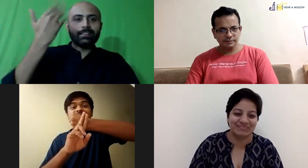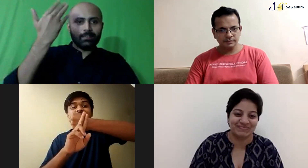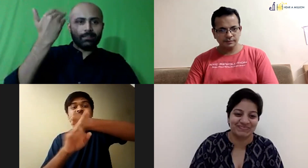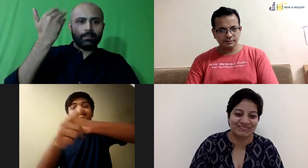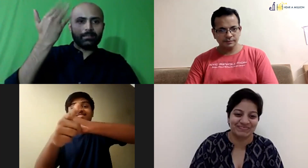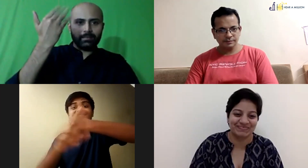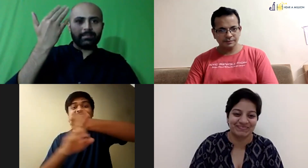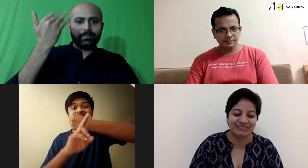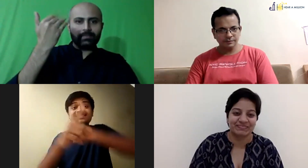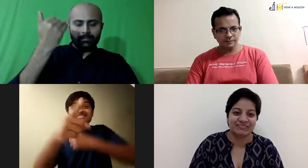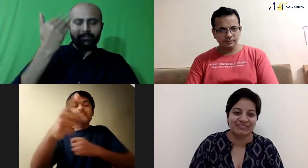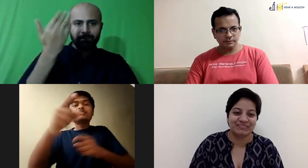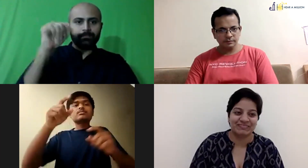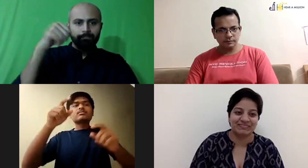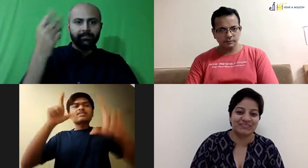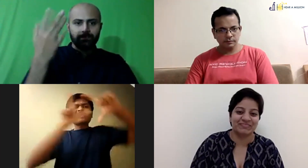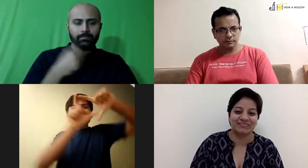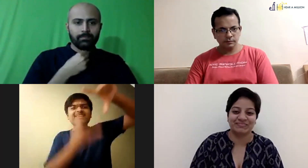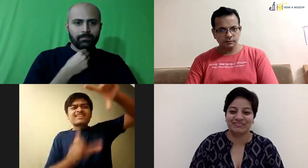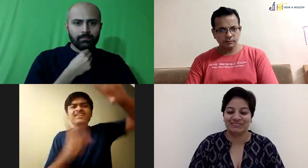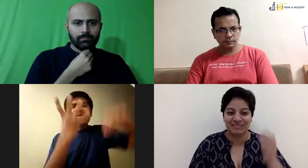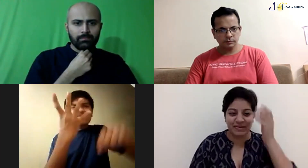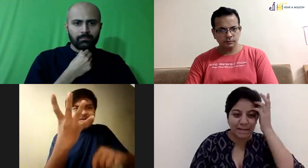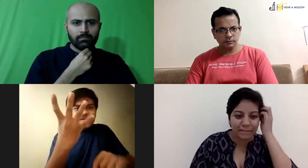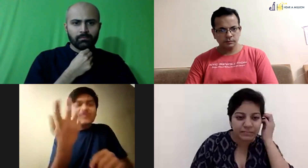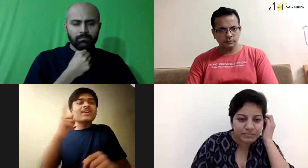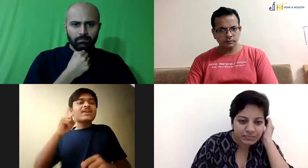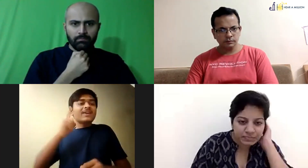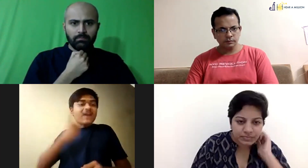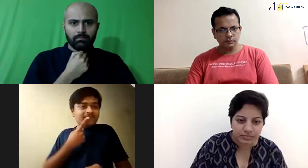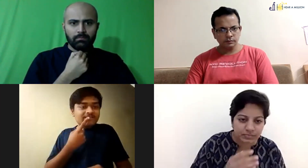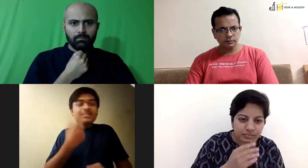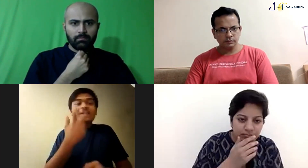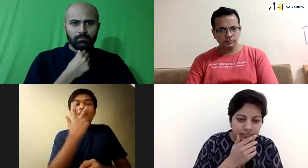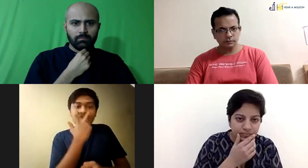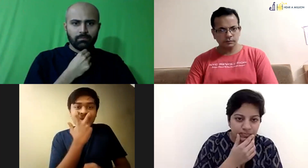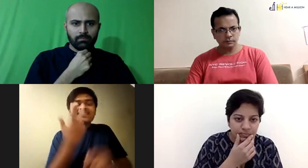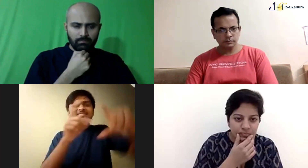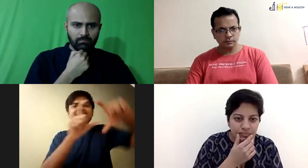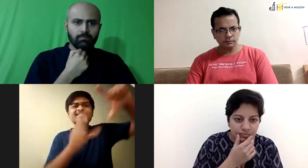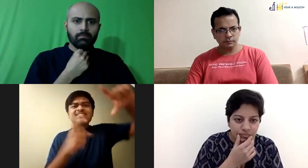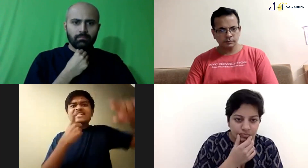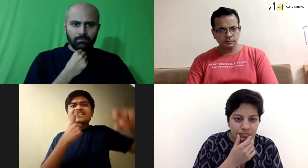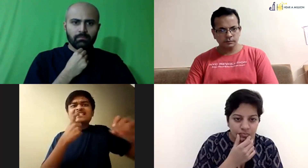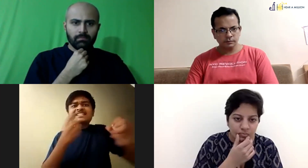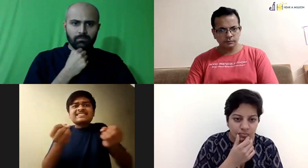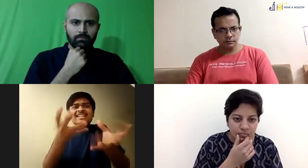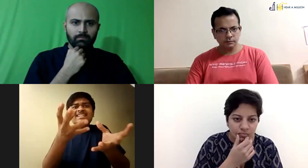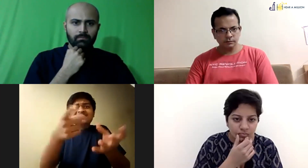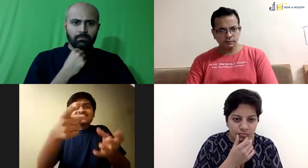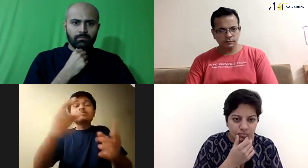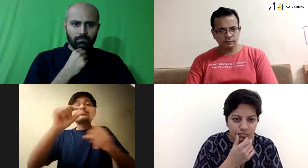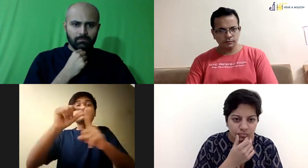Sharia, sorry, two more people are waiting. Okay, so on the presentation we saw